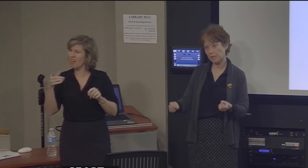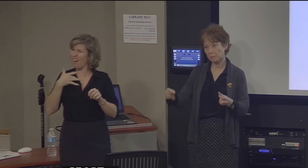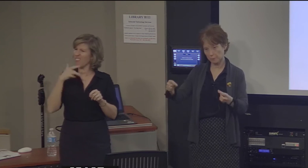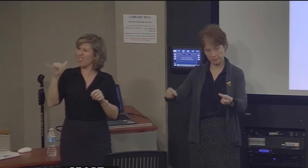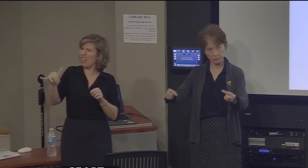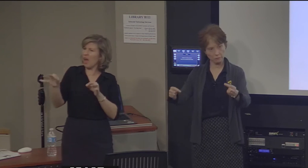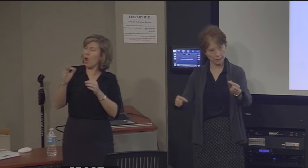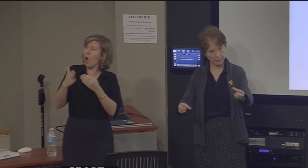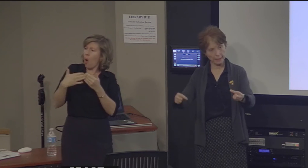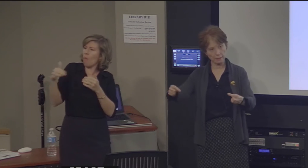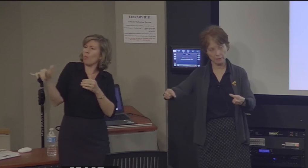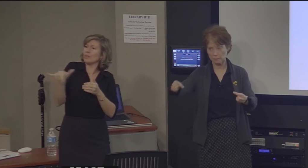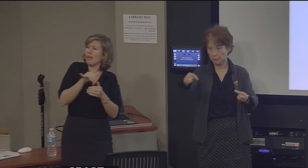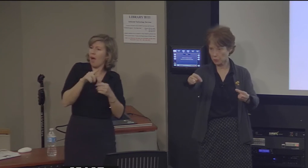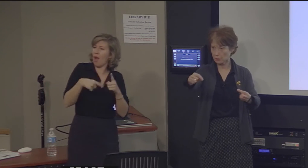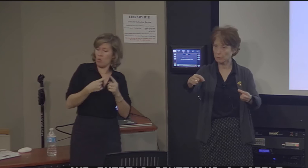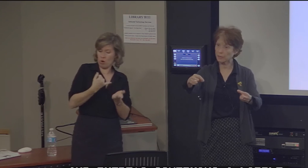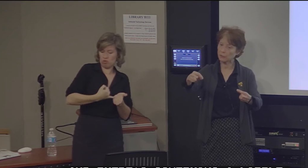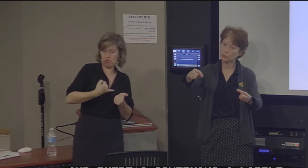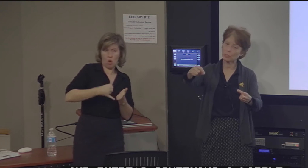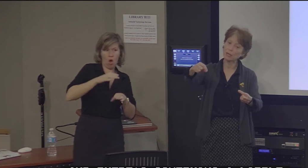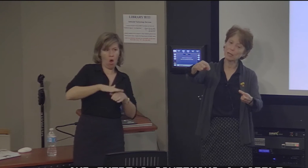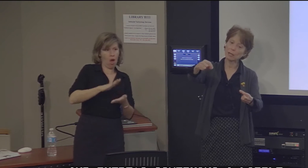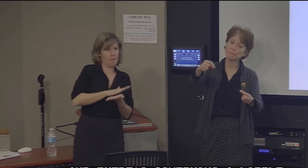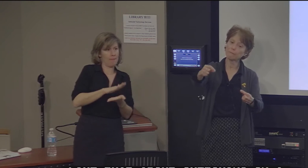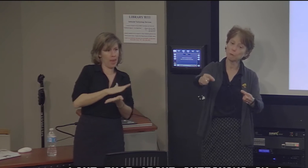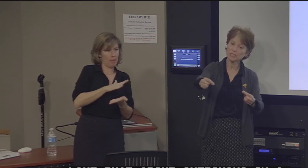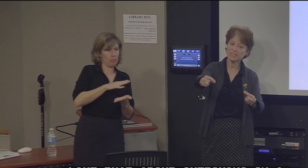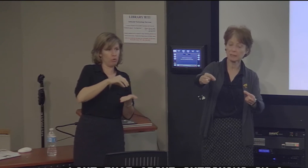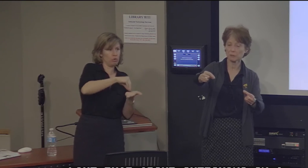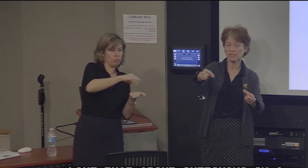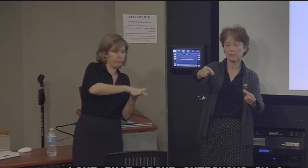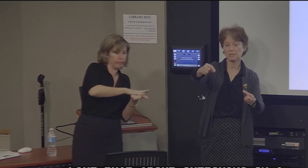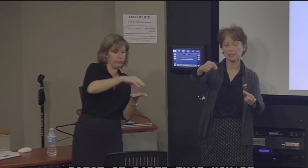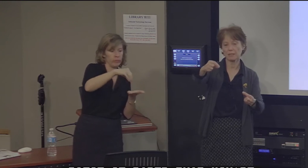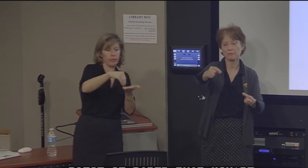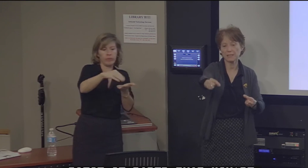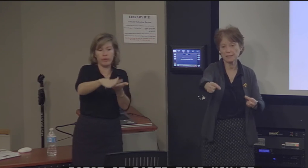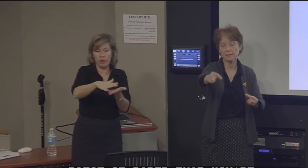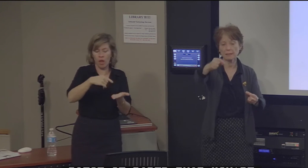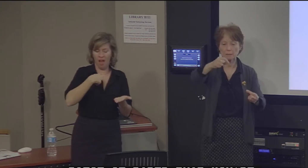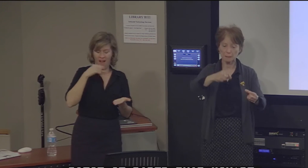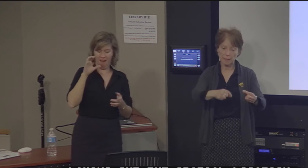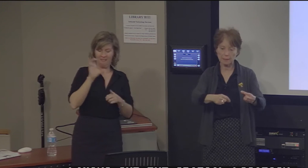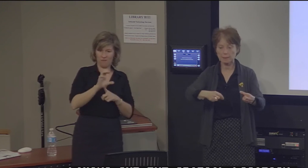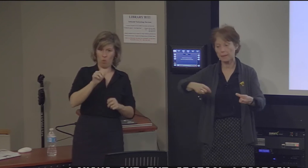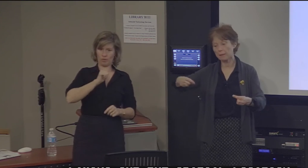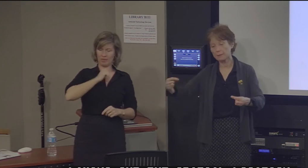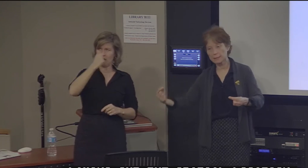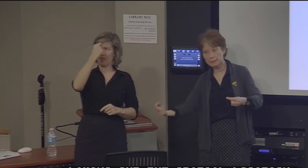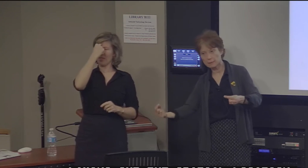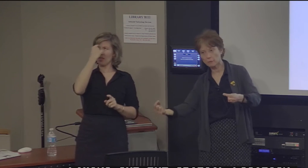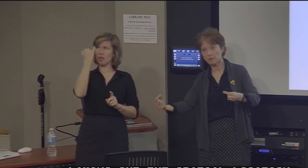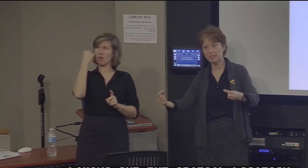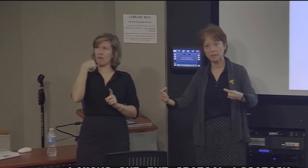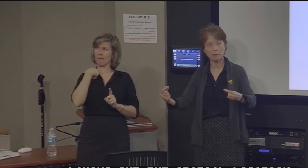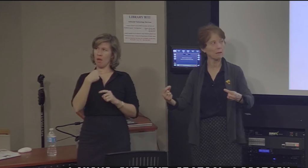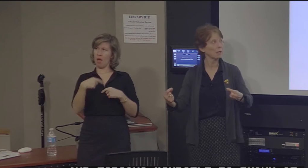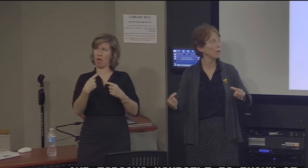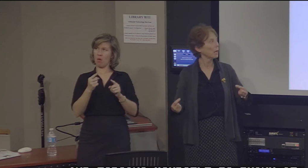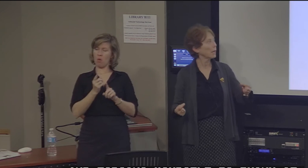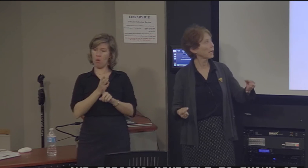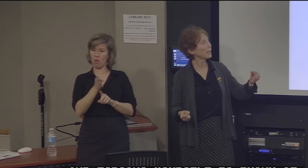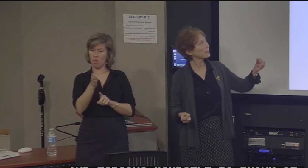of paper, that you're laying out the spatial location and forcing yourself to think if this is here, then that's there, and this is over